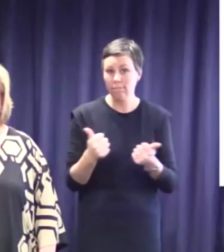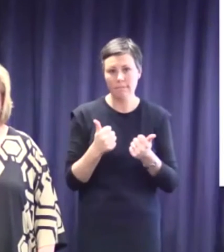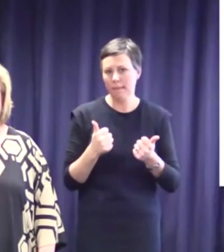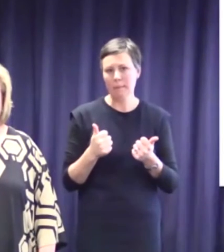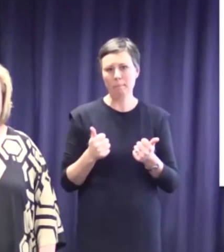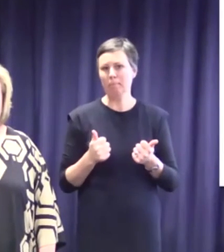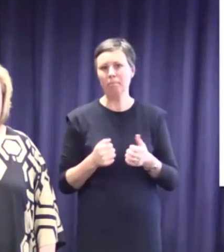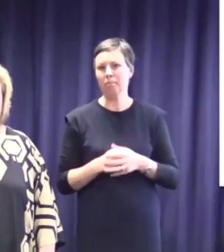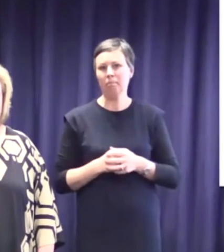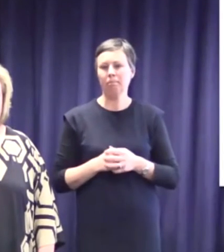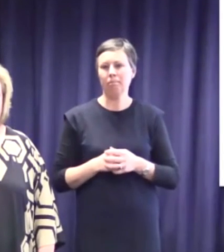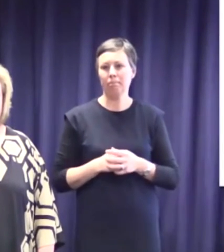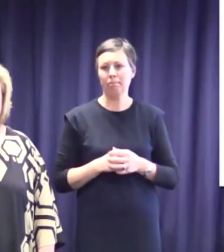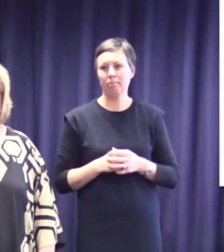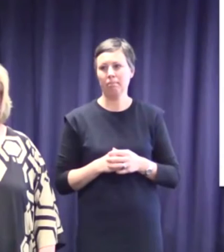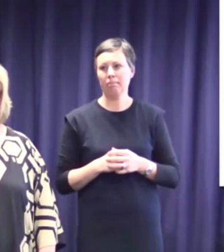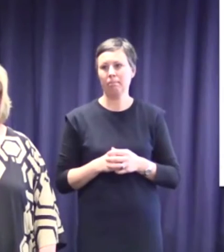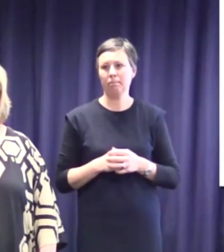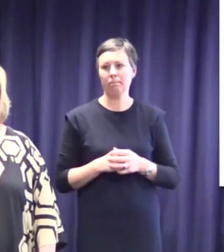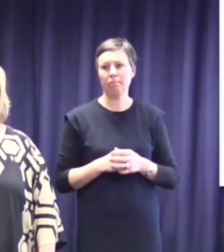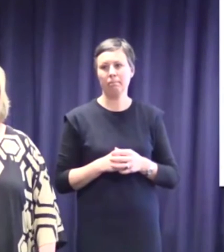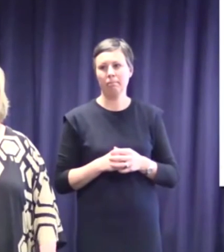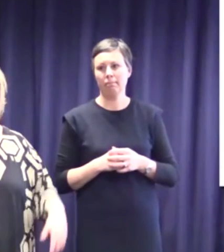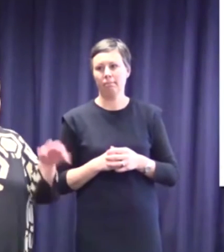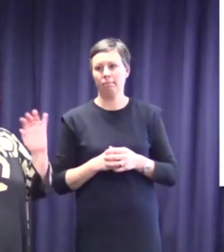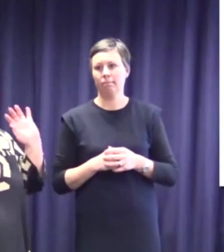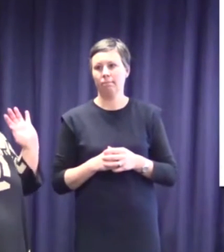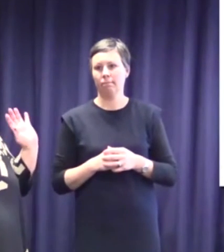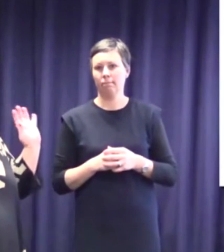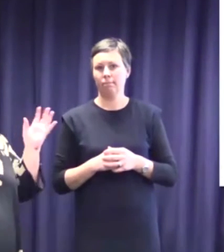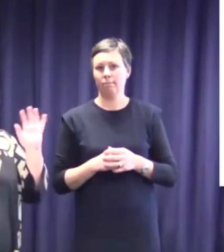people should be able to achieve. So,